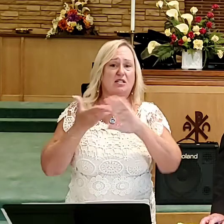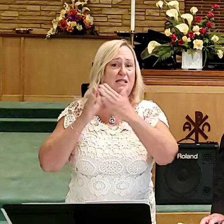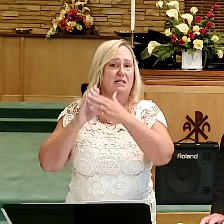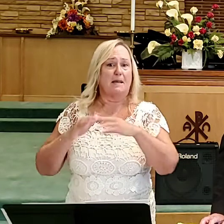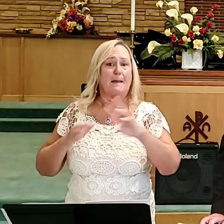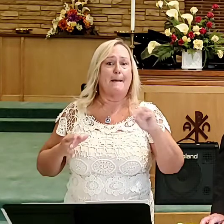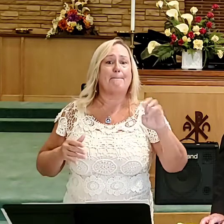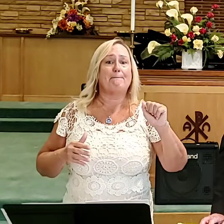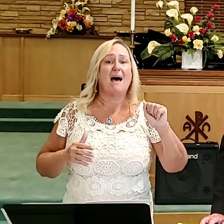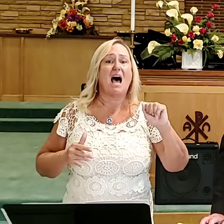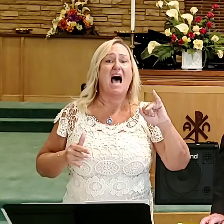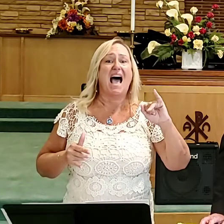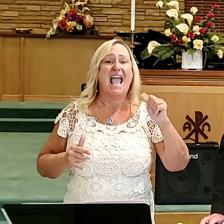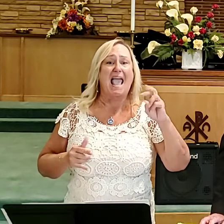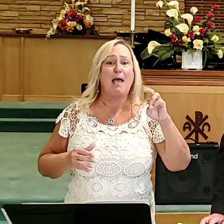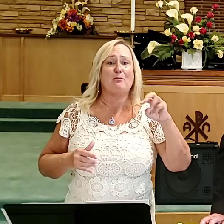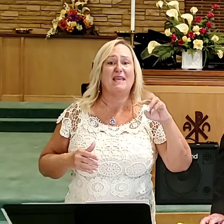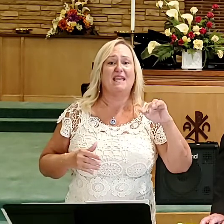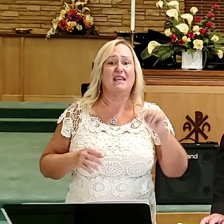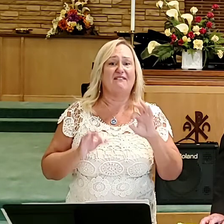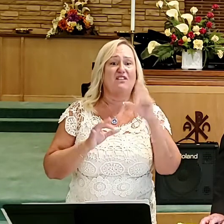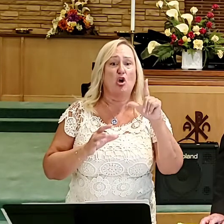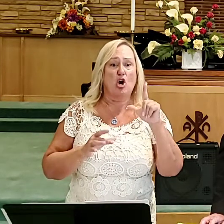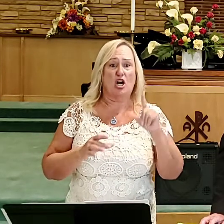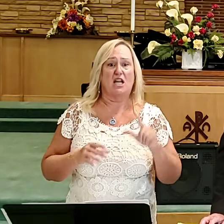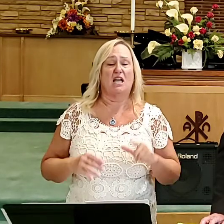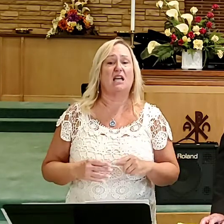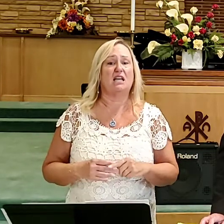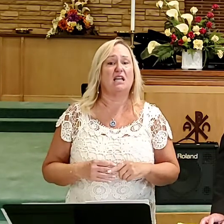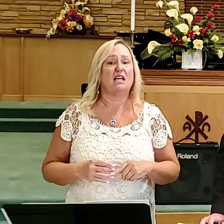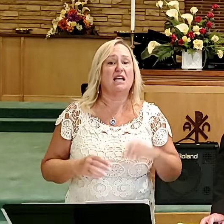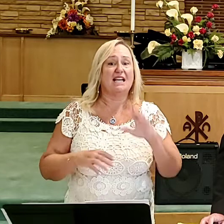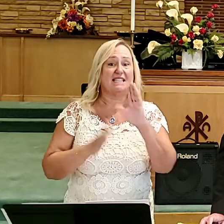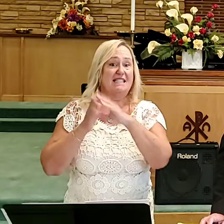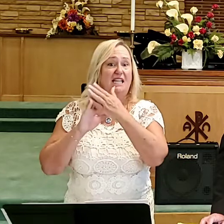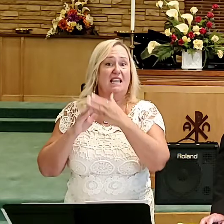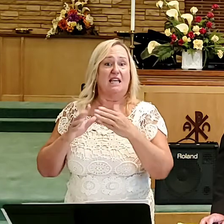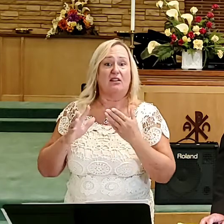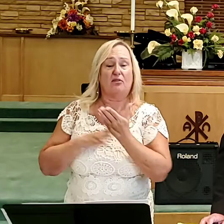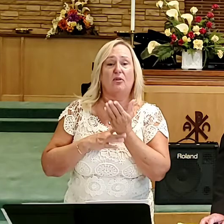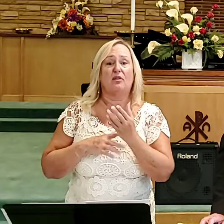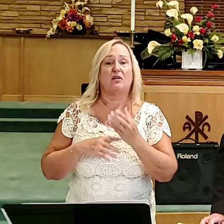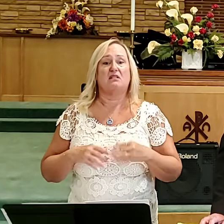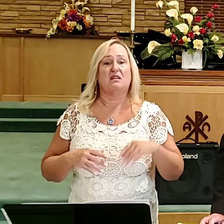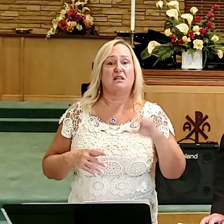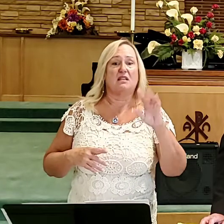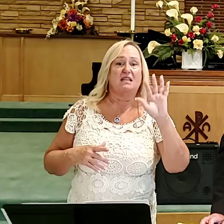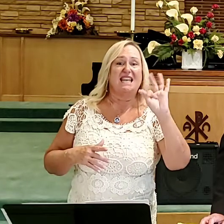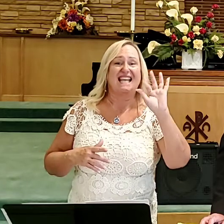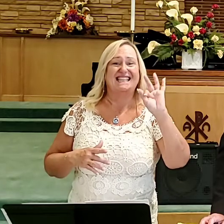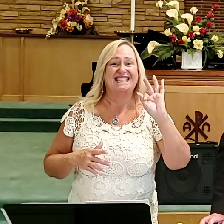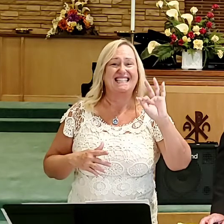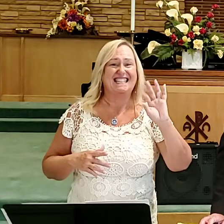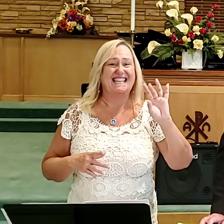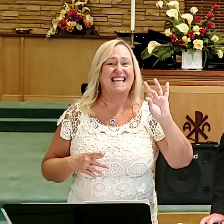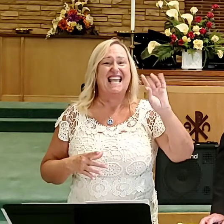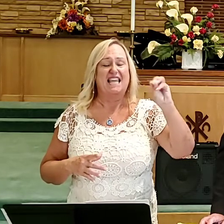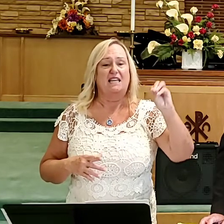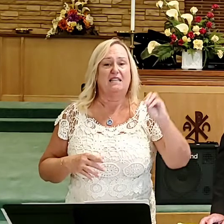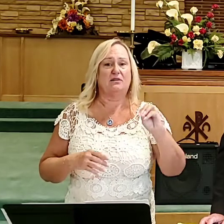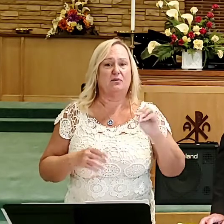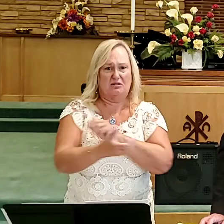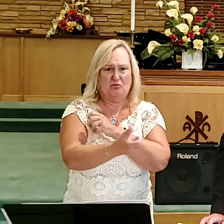Miami, Florida, for instance, a city that during the 1980s was